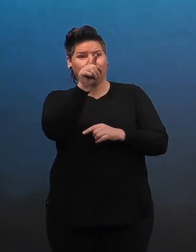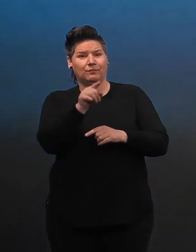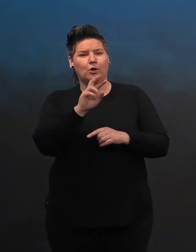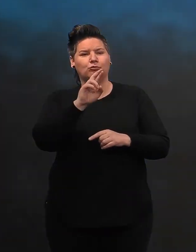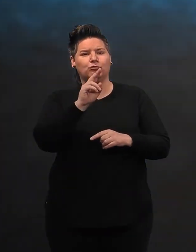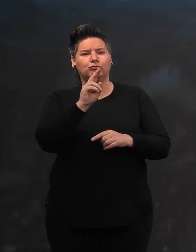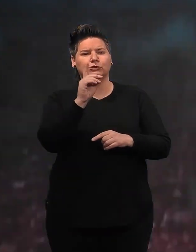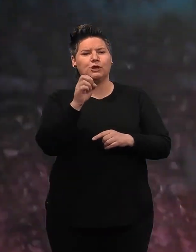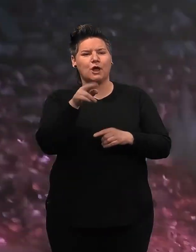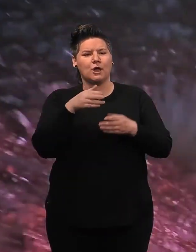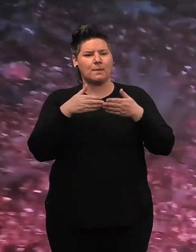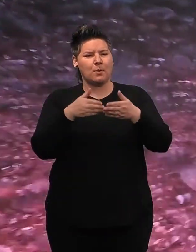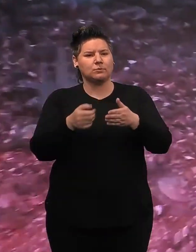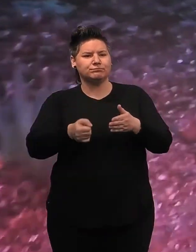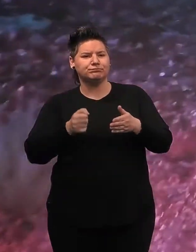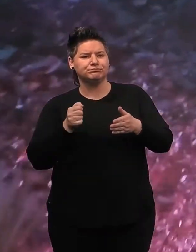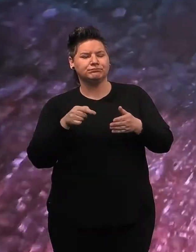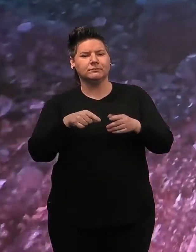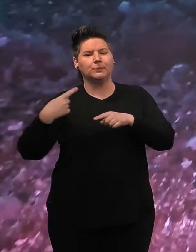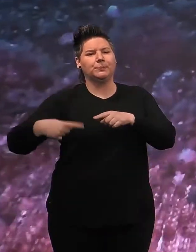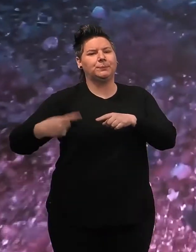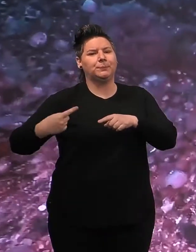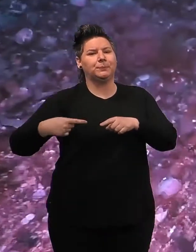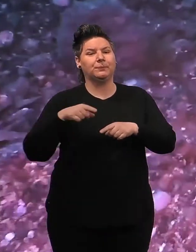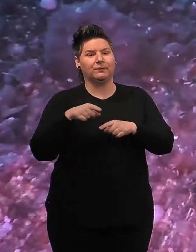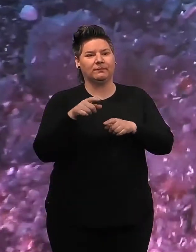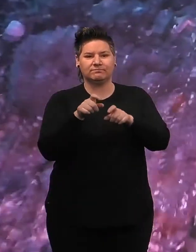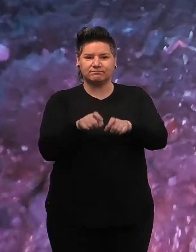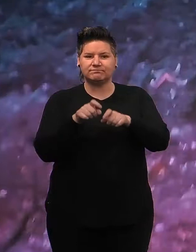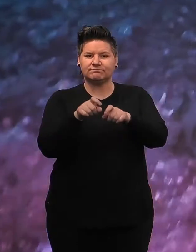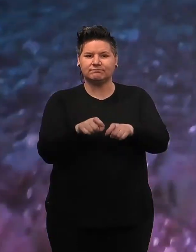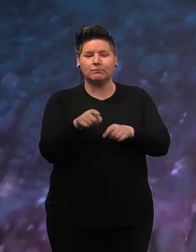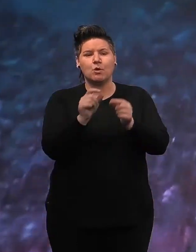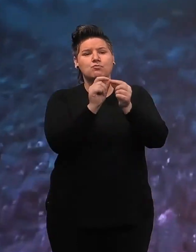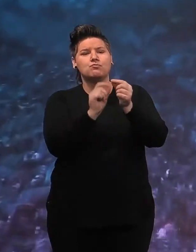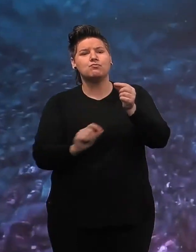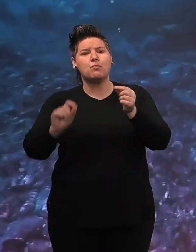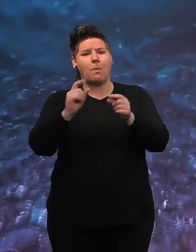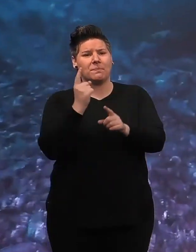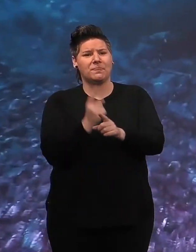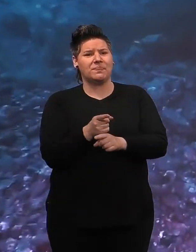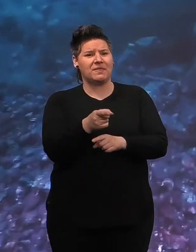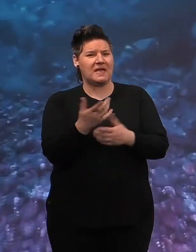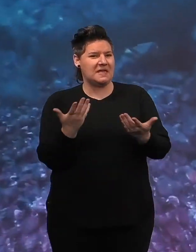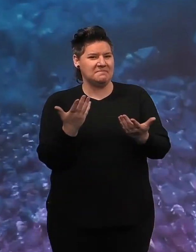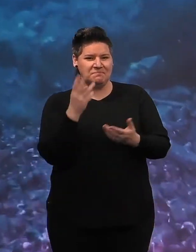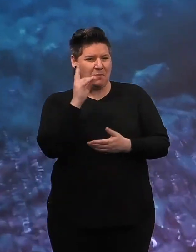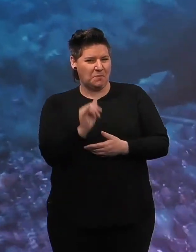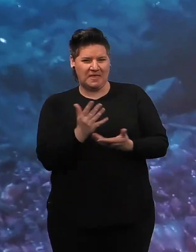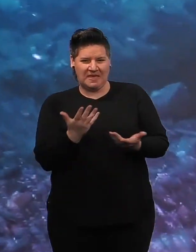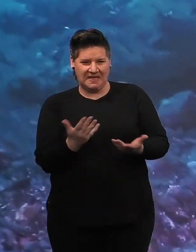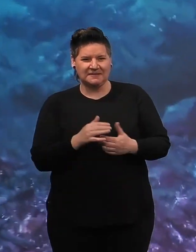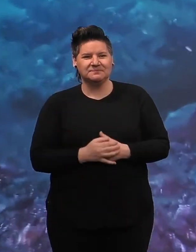been at the back of the ship. So you see there's a rope here that's sort of got tied in underneath the wreck